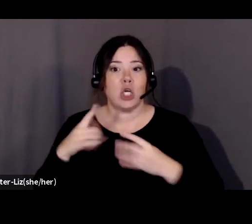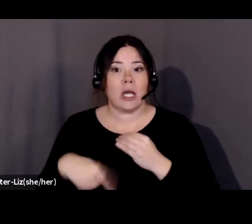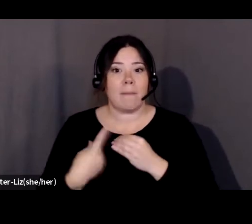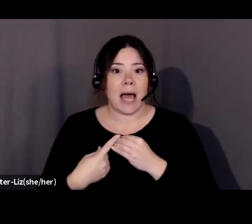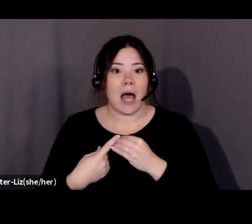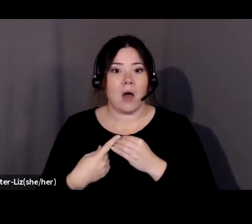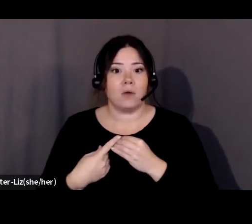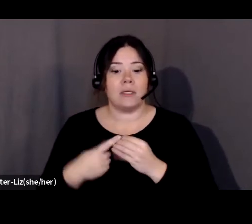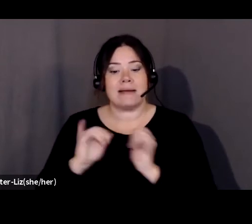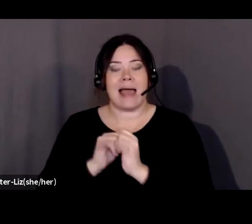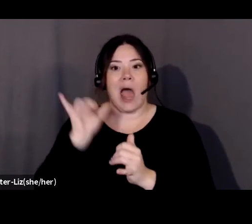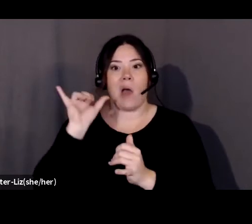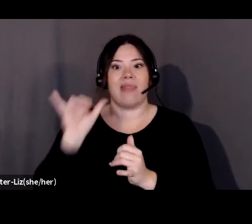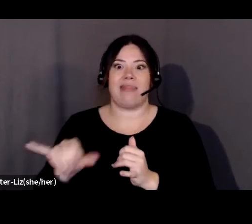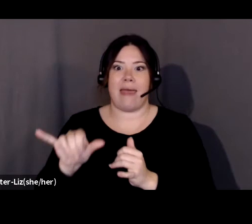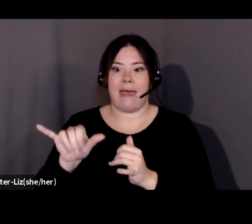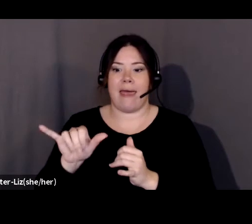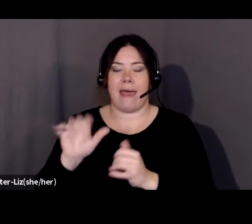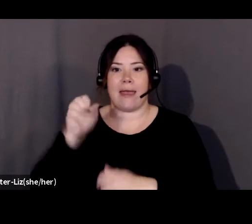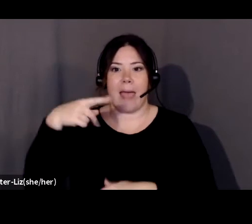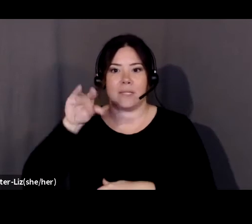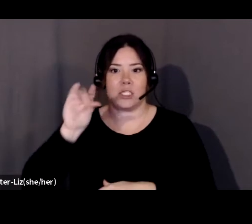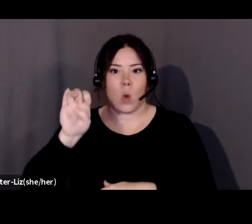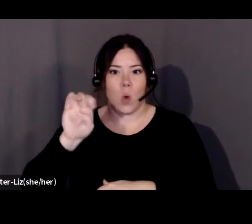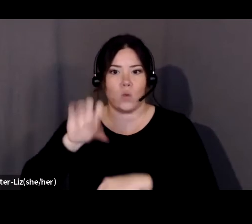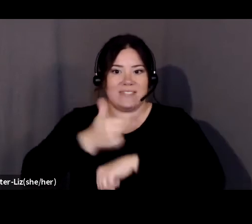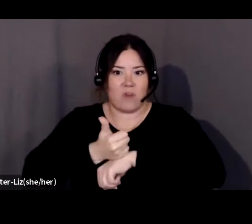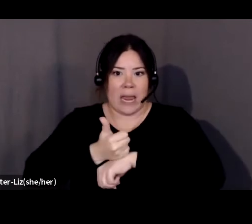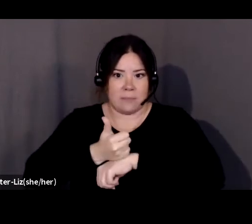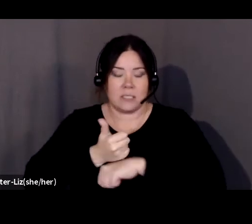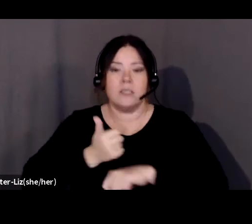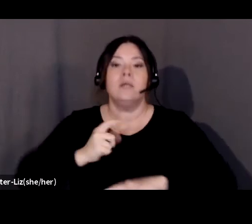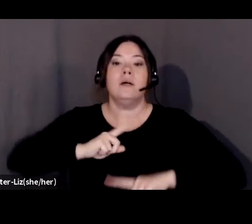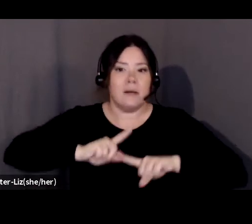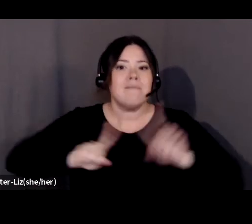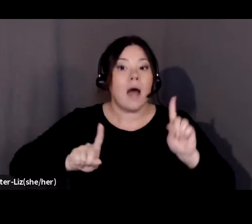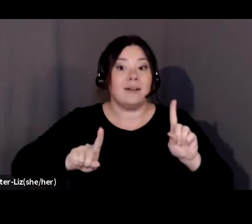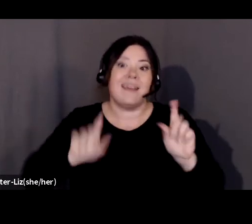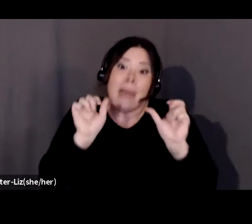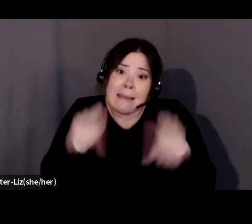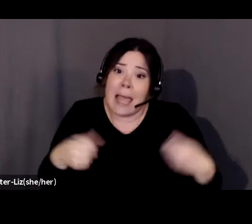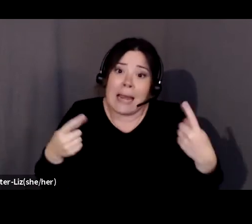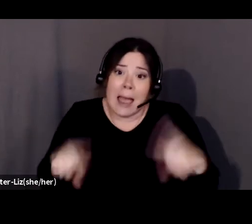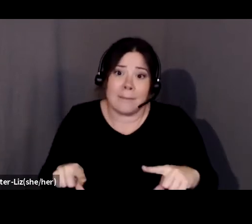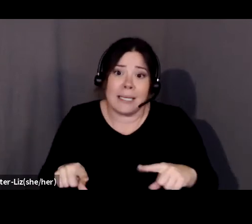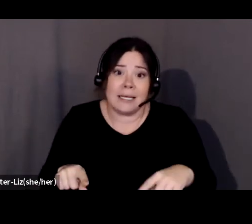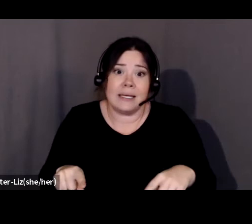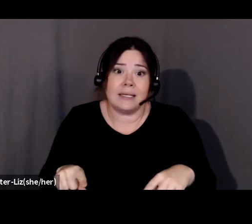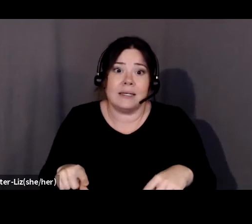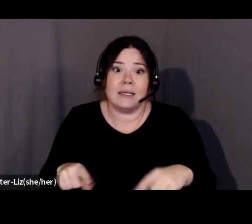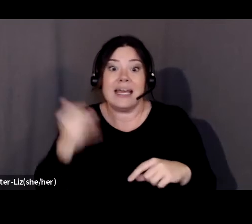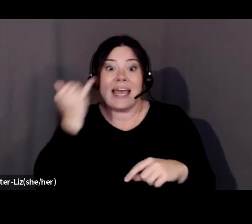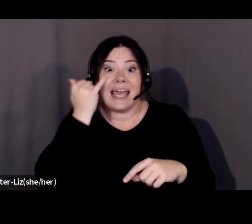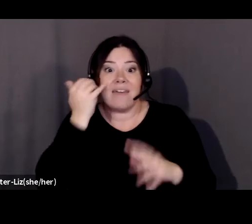was framed. And so that's something I'll talk about in a little bit, but that can happen if, in the